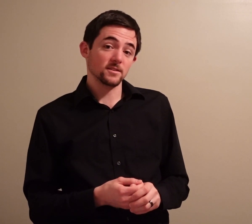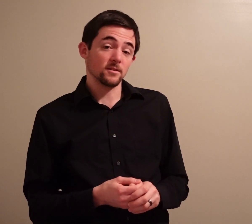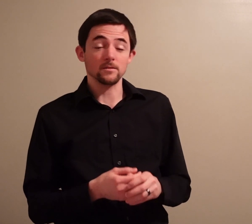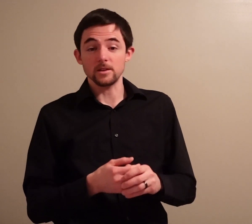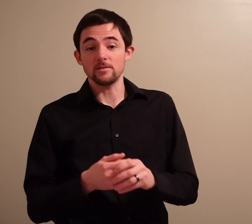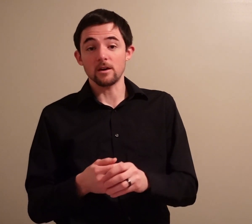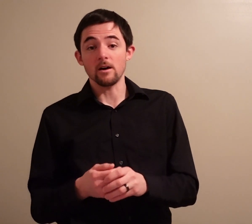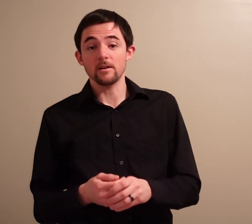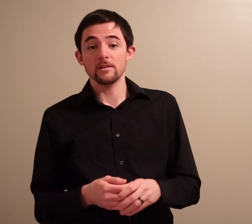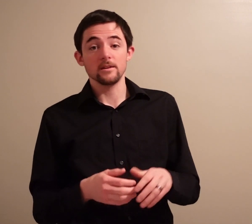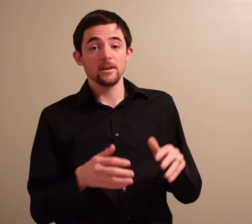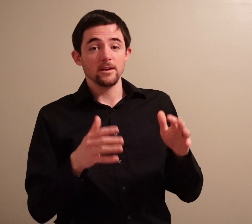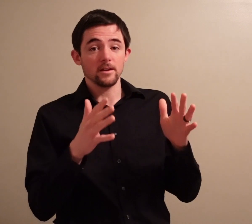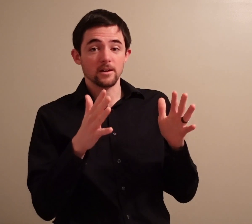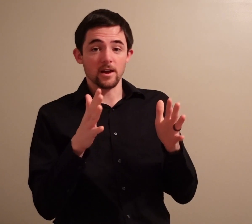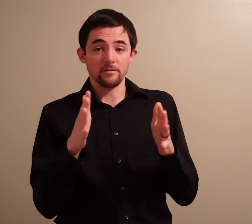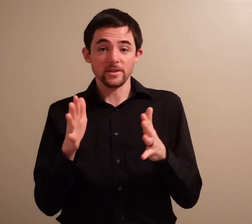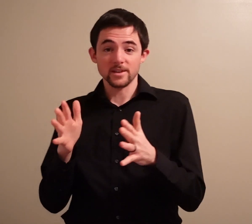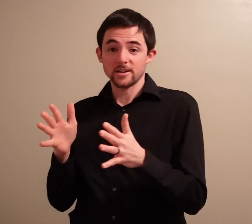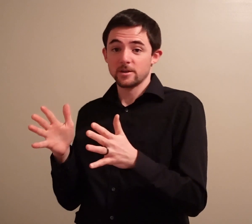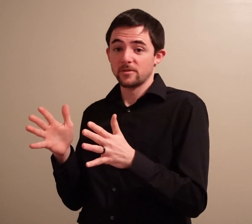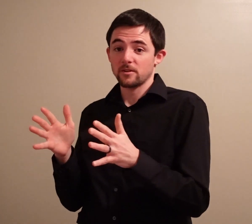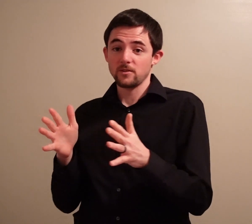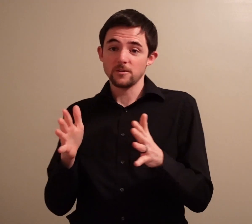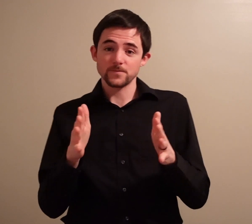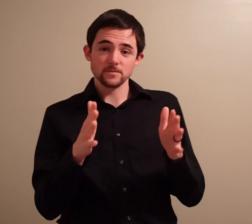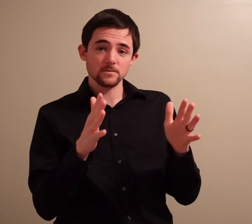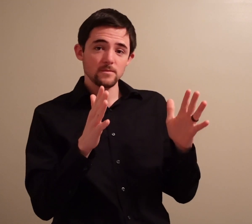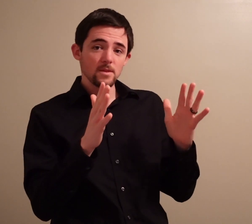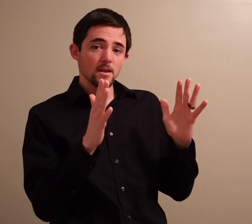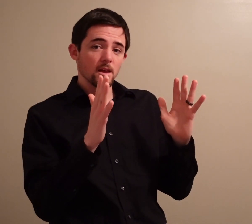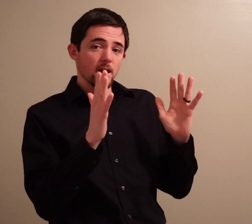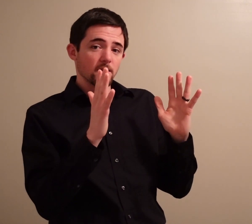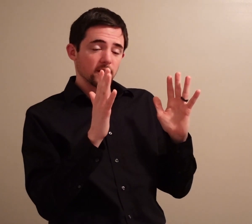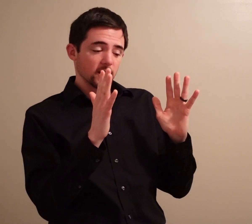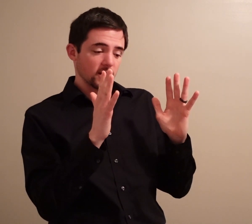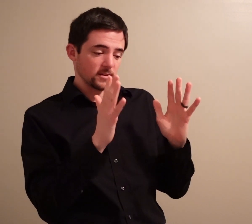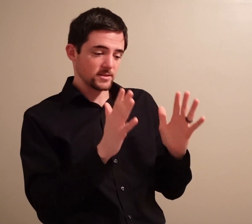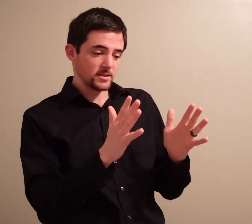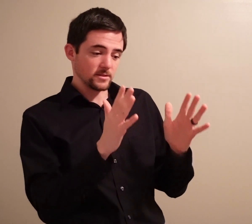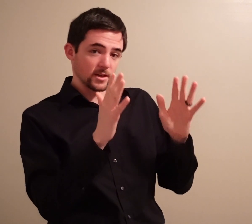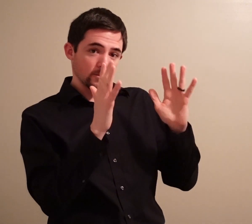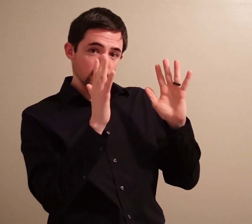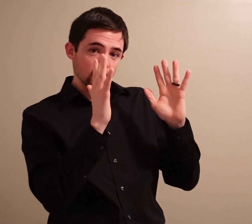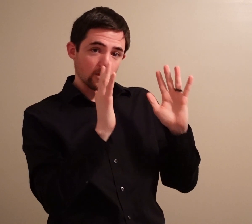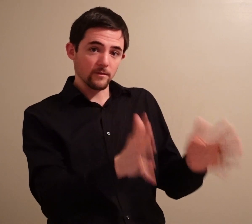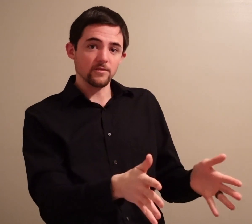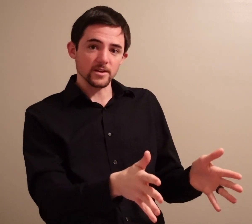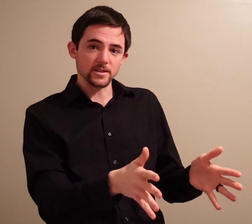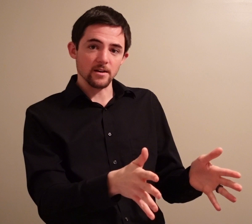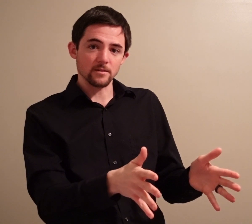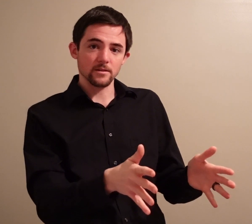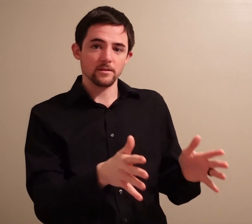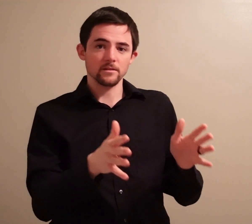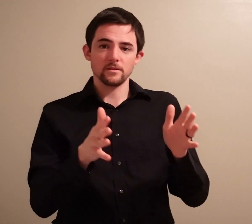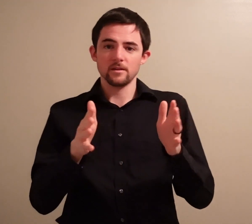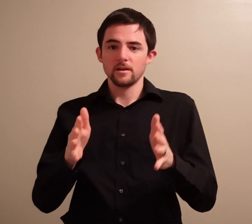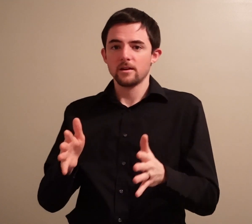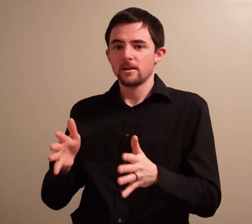or leave it on, you're going to have this hand shape in front of you. You're going to kind of tilt up and flick down.